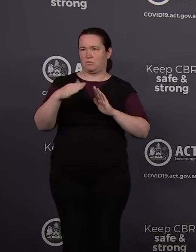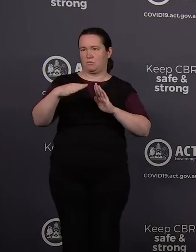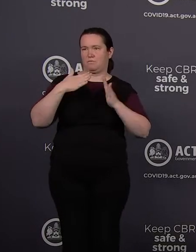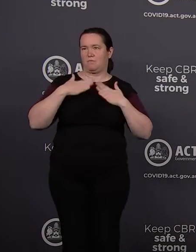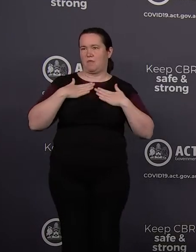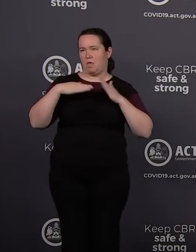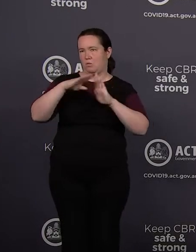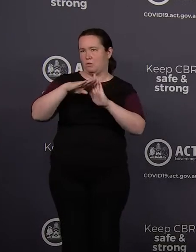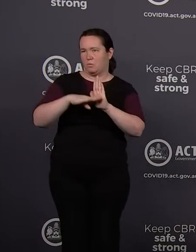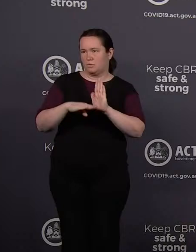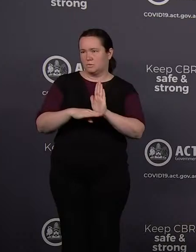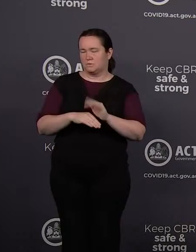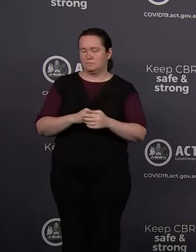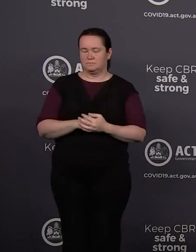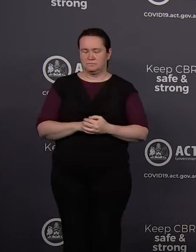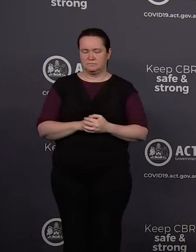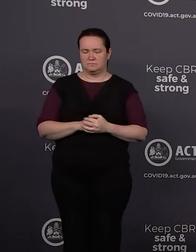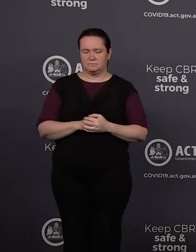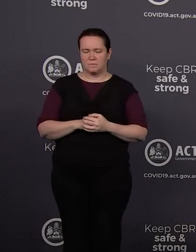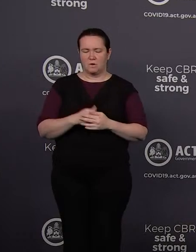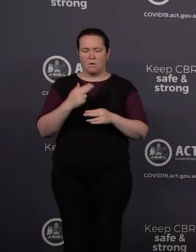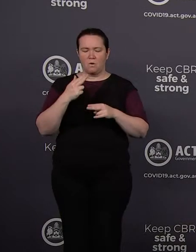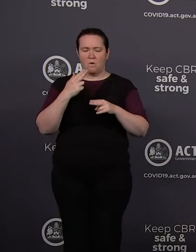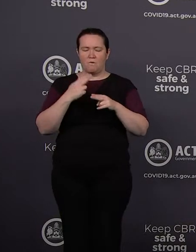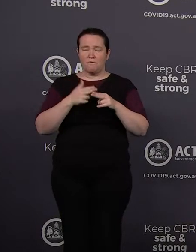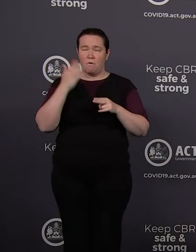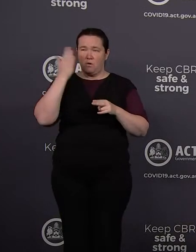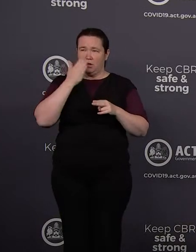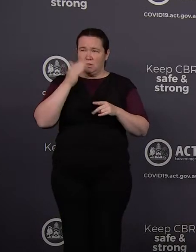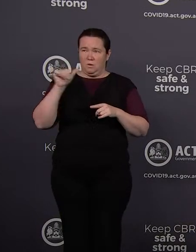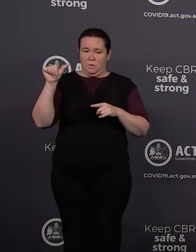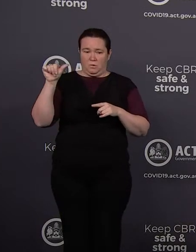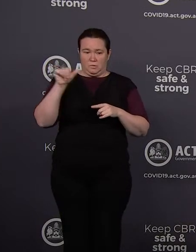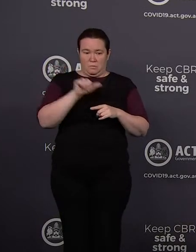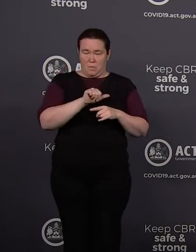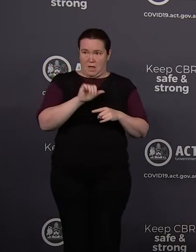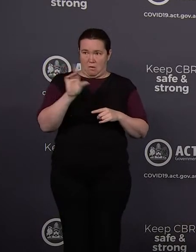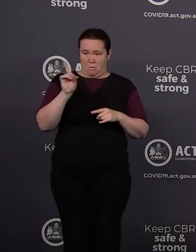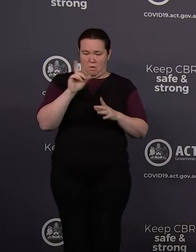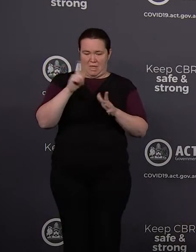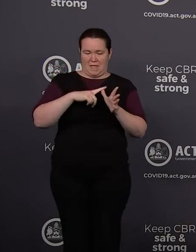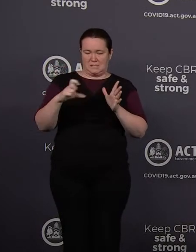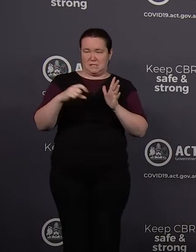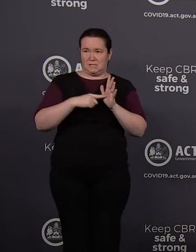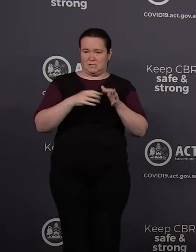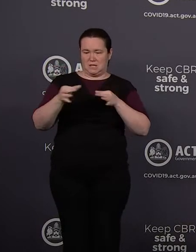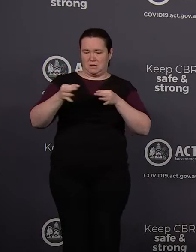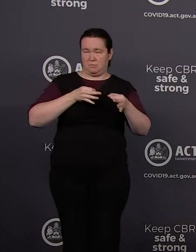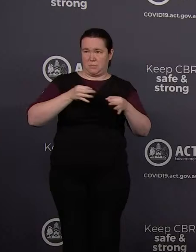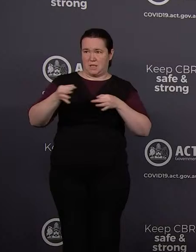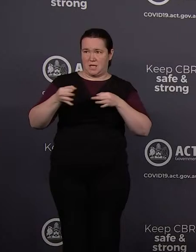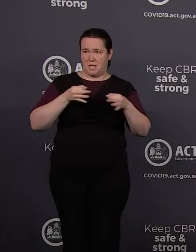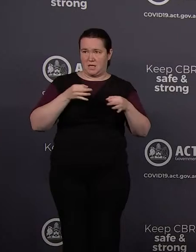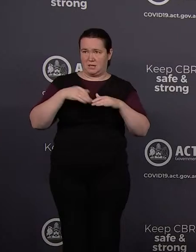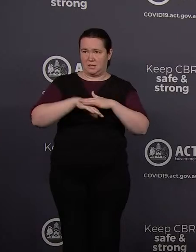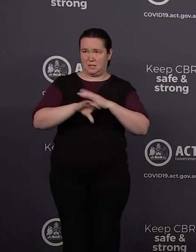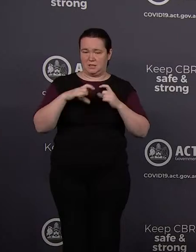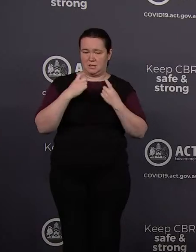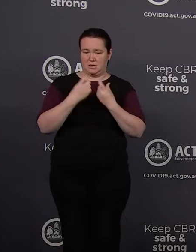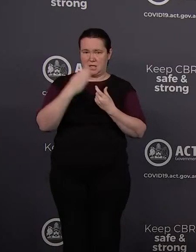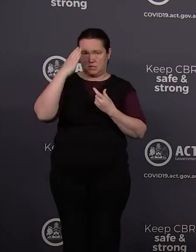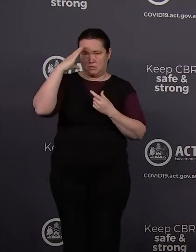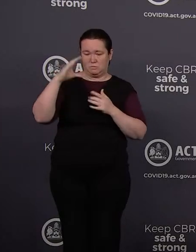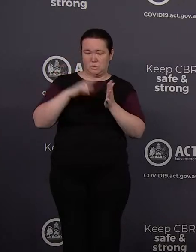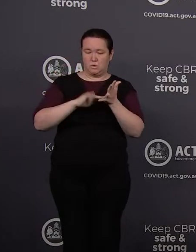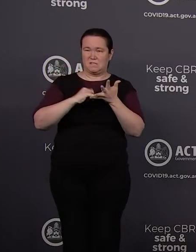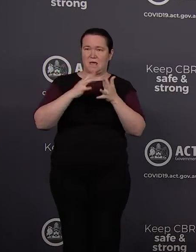On the issue of schools returning, what's the ACT government's current plan to get students back in the classroom? New South Wales is talking about the